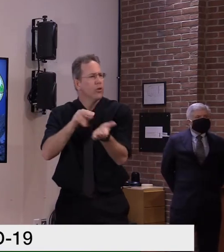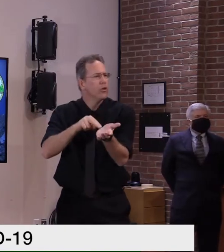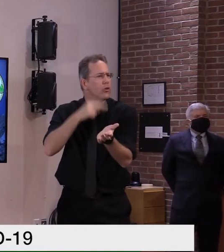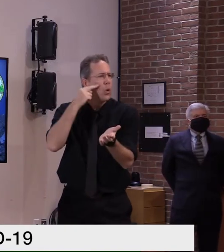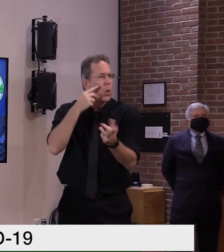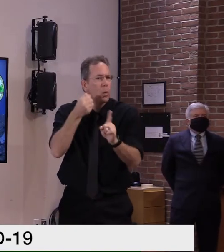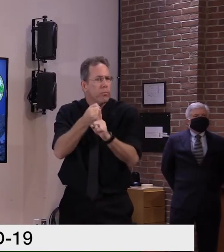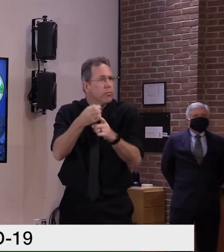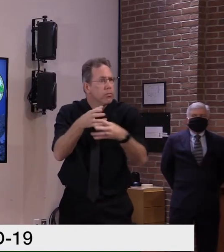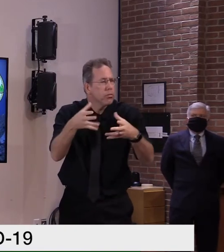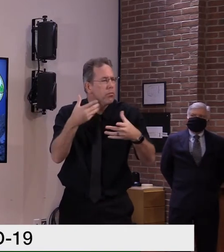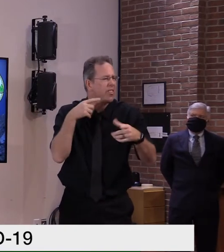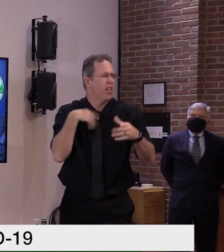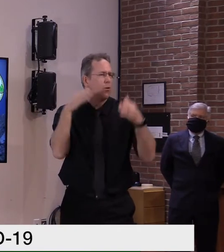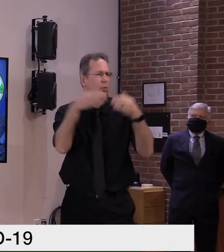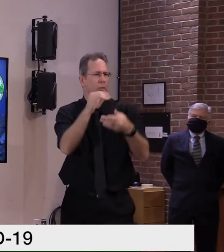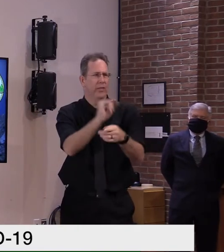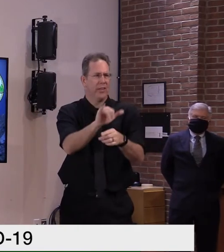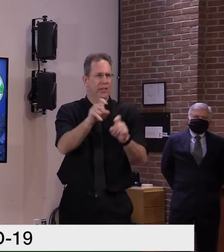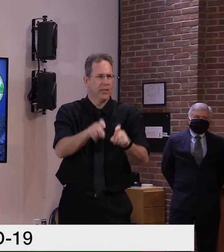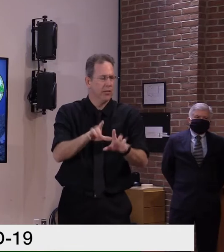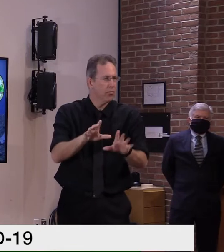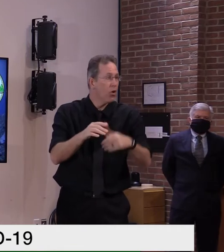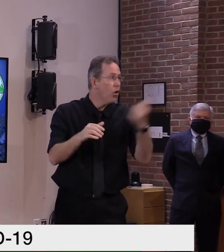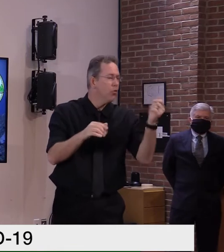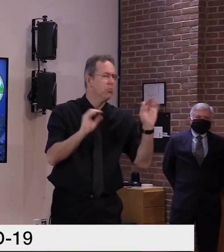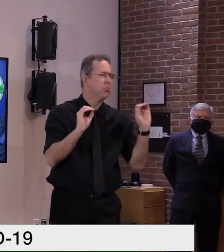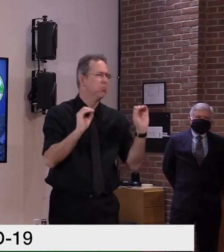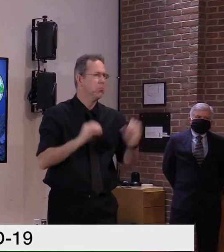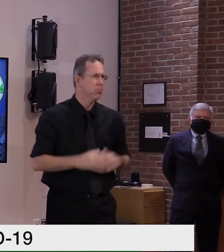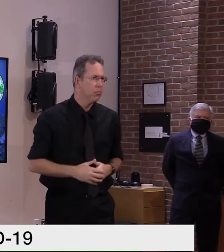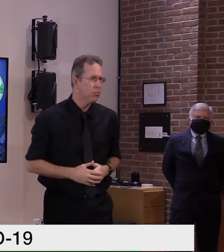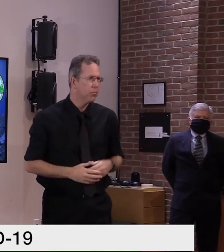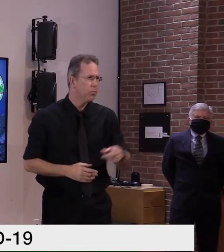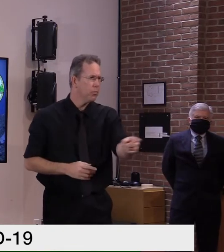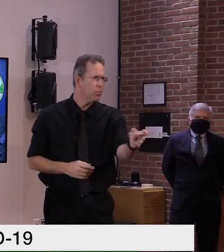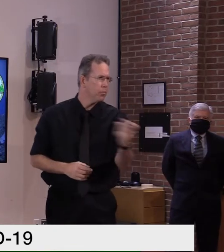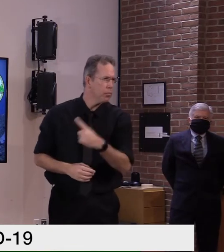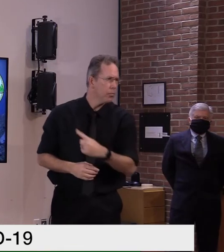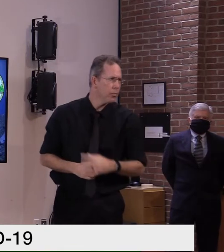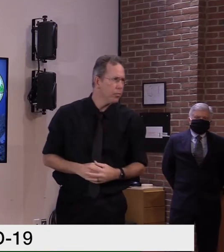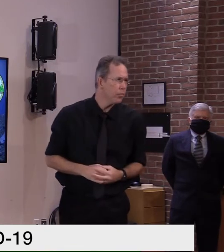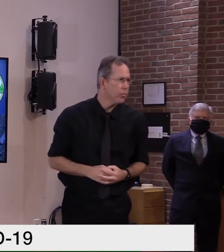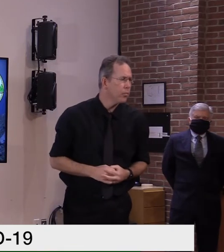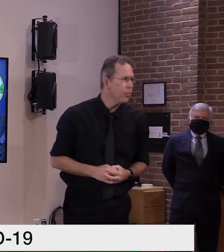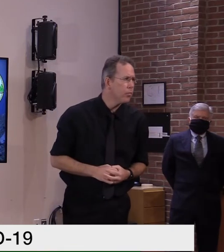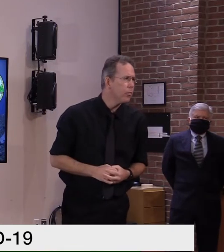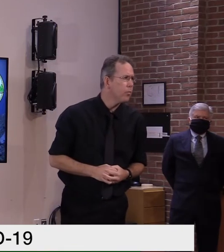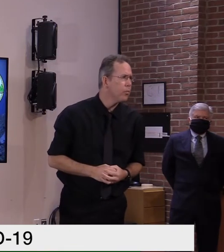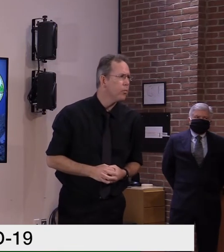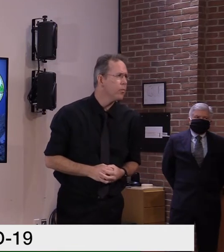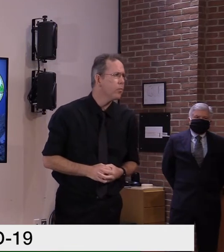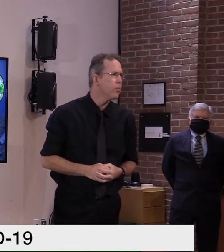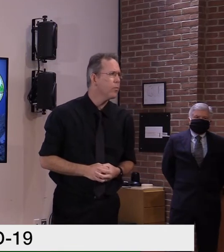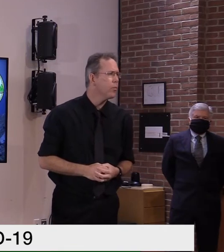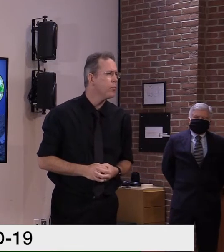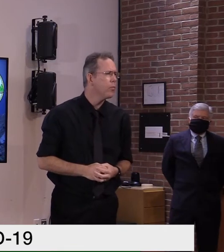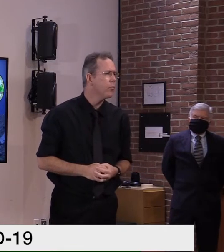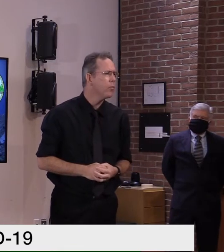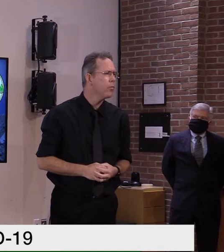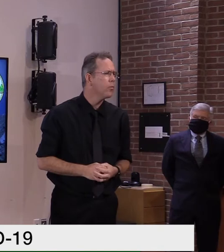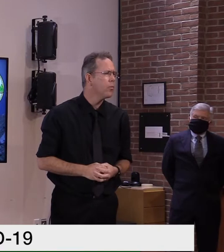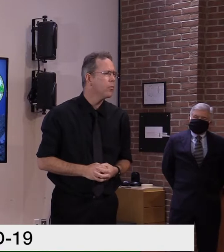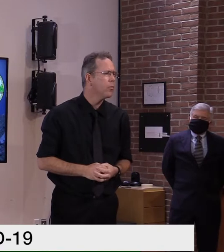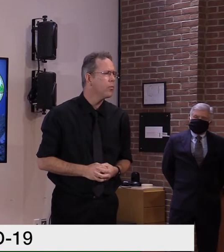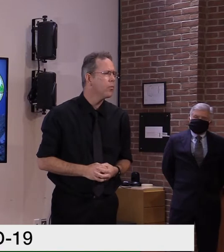presumptive positive cases, I'm wondering why we haven't done that as of yet, like why we haven't been including that in our